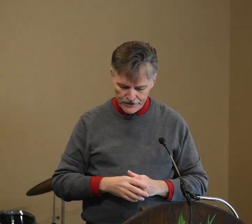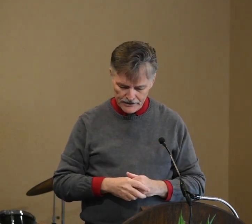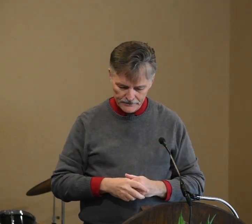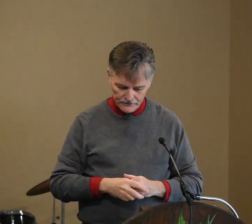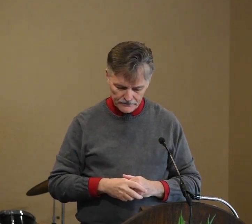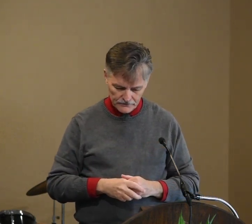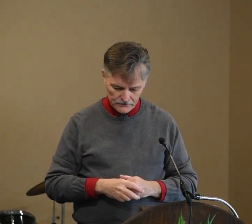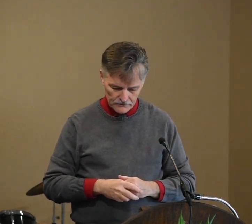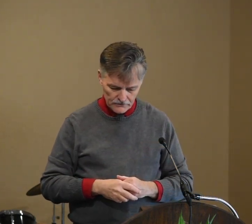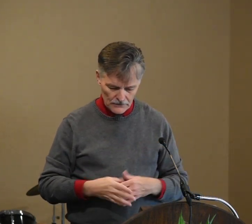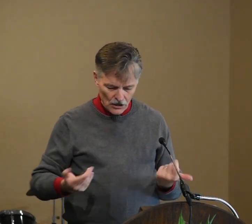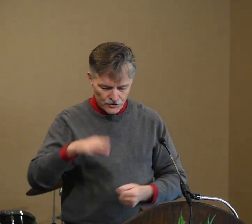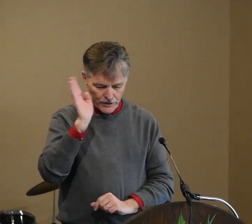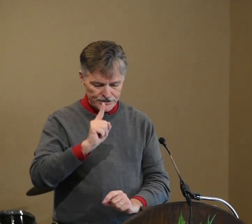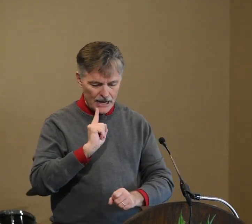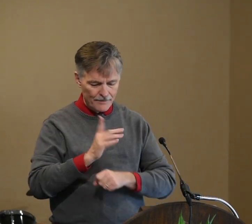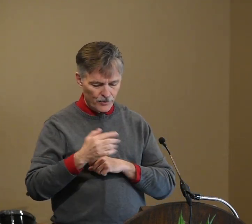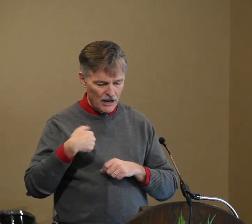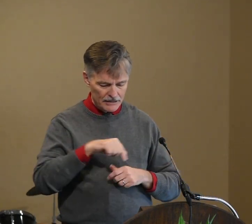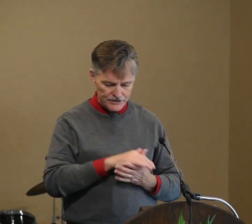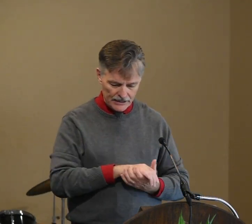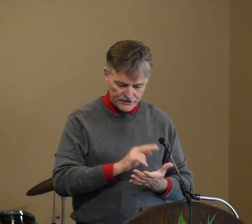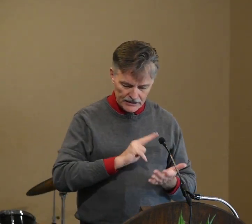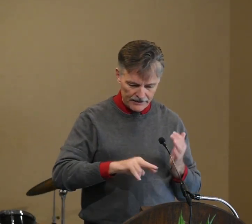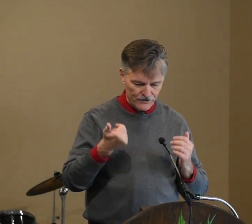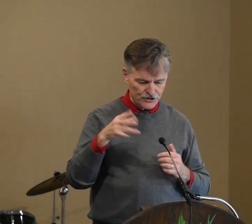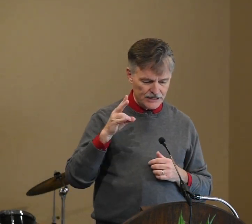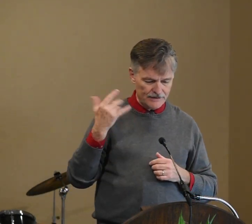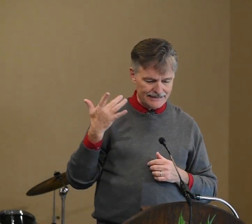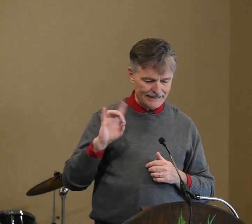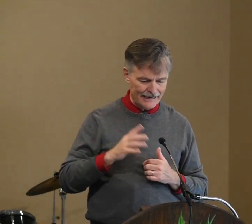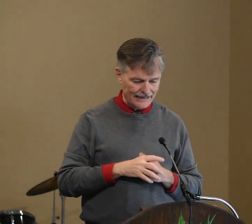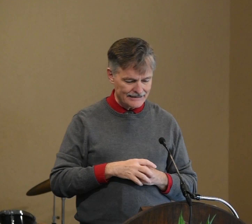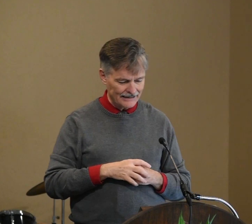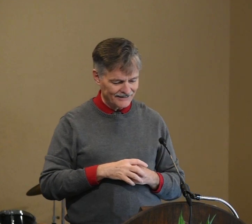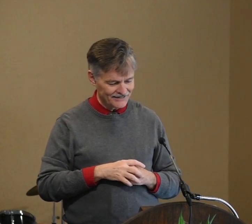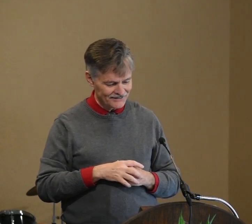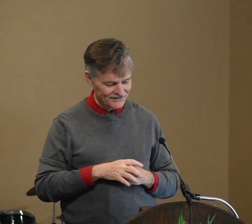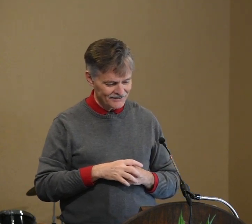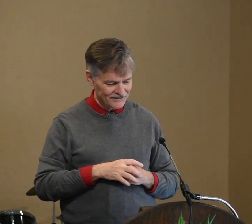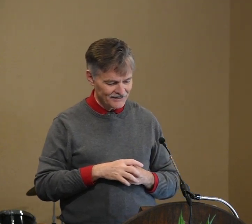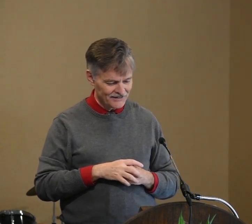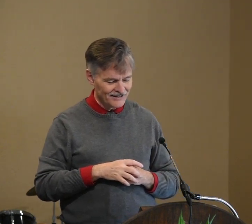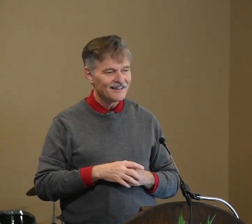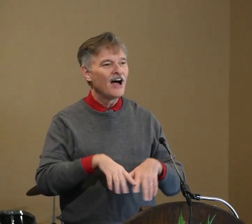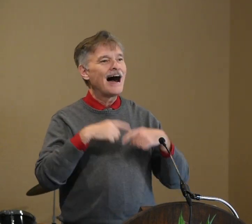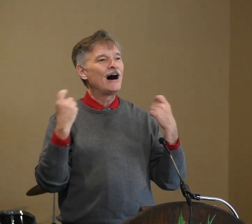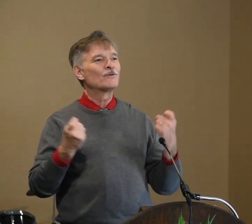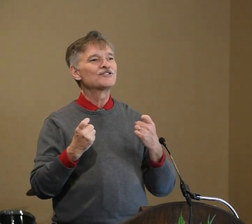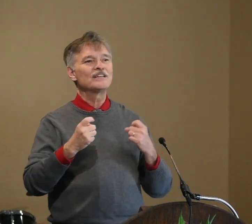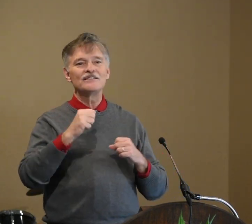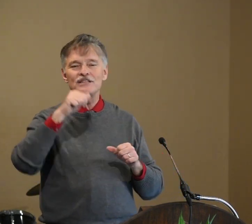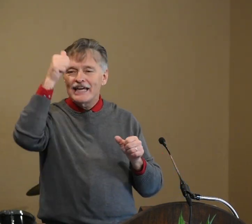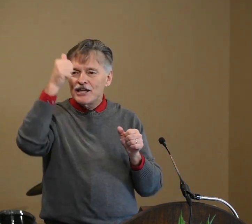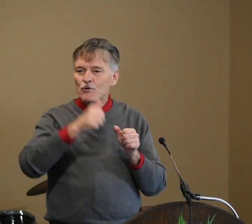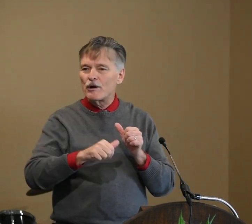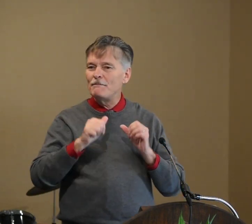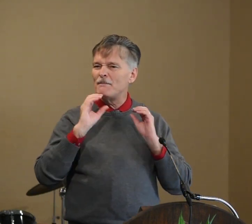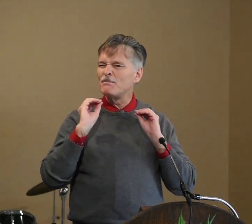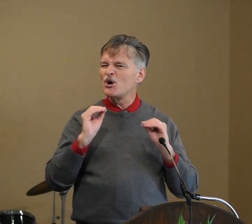freedom. So what does God promise us in verse 17 and 18? Our sins he will remember